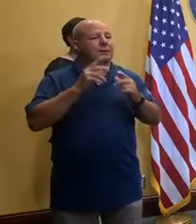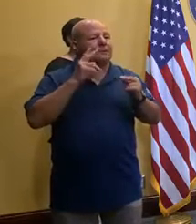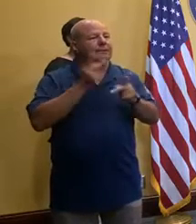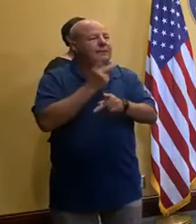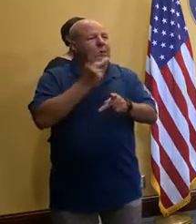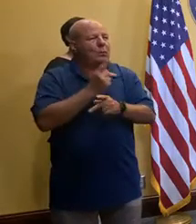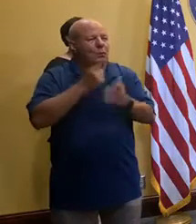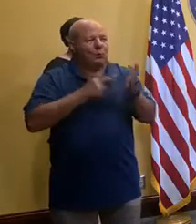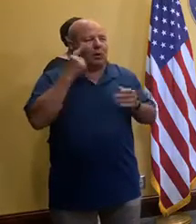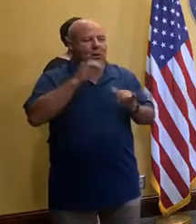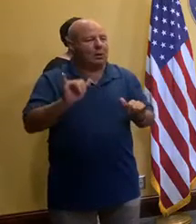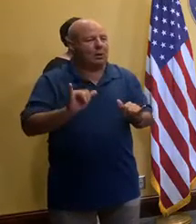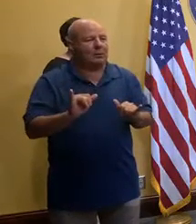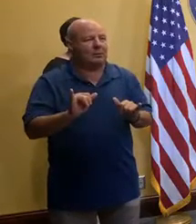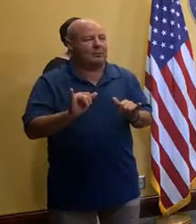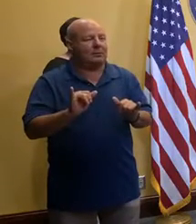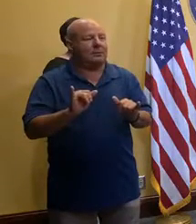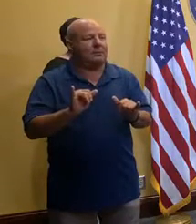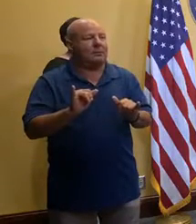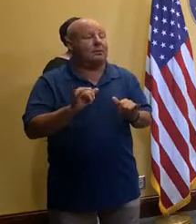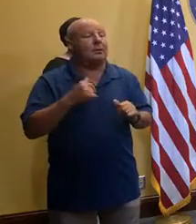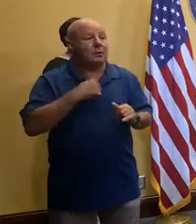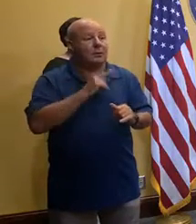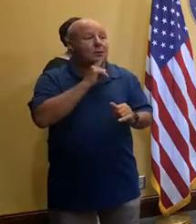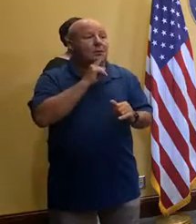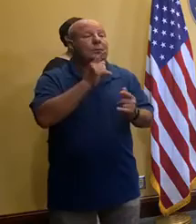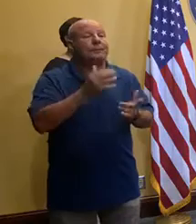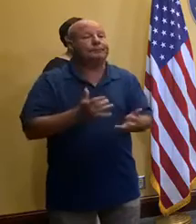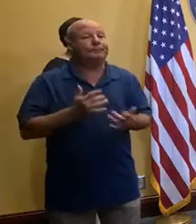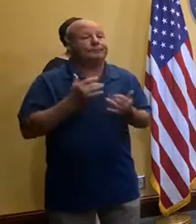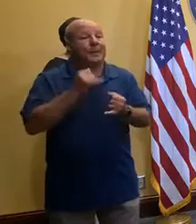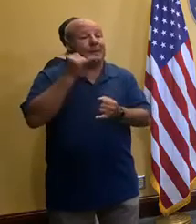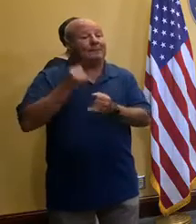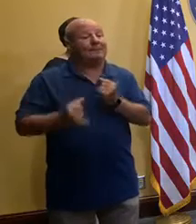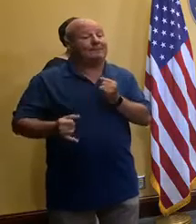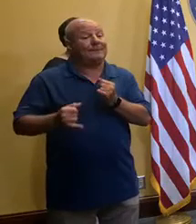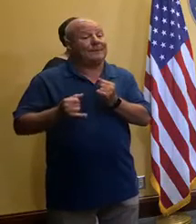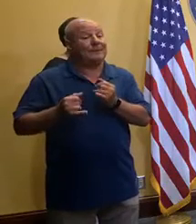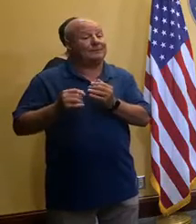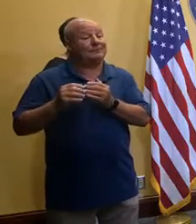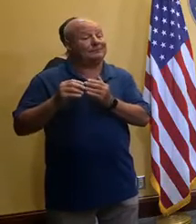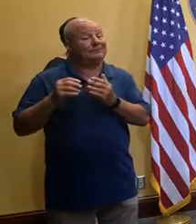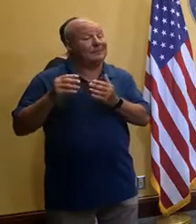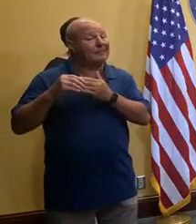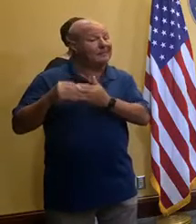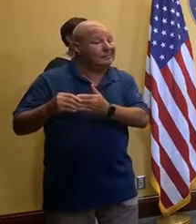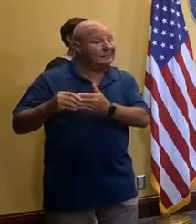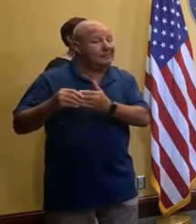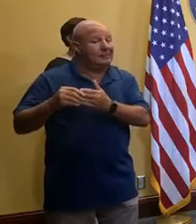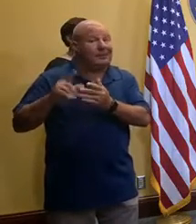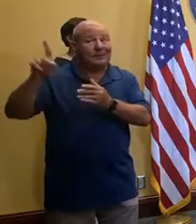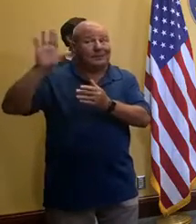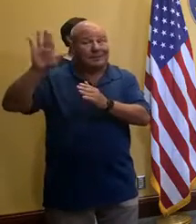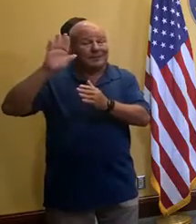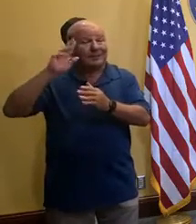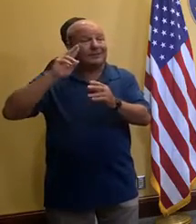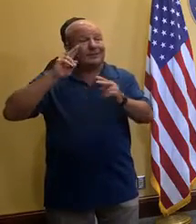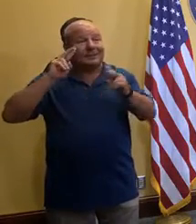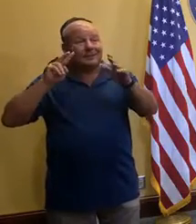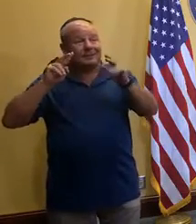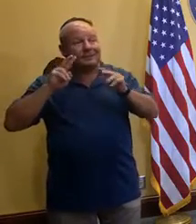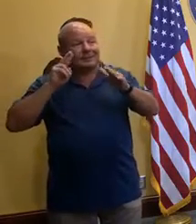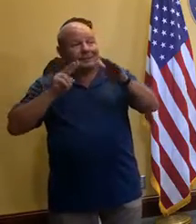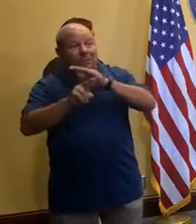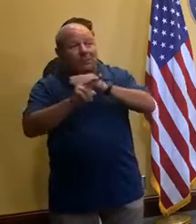on Monday, as you heard yesterday. We are awaiting the final guidance from LHSAA to see what they are proposing. And then